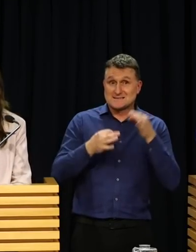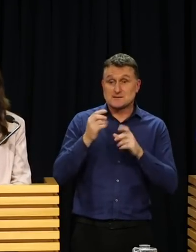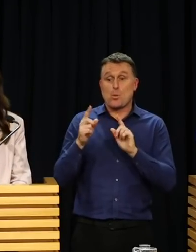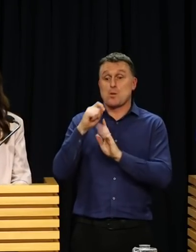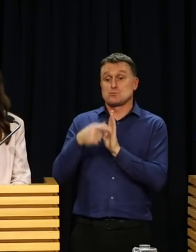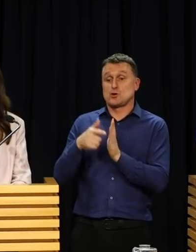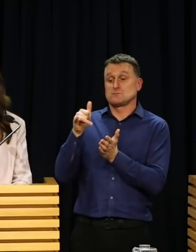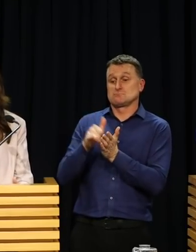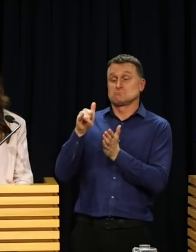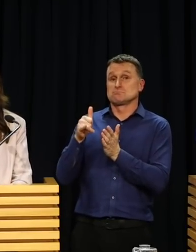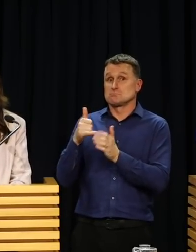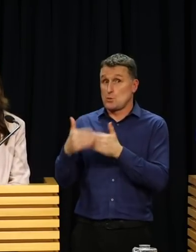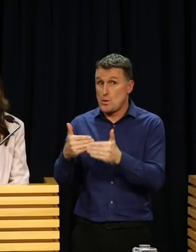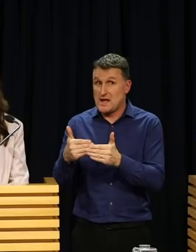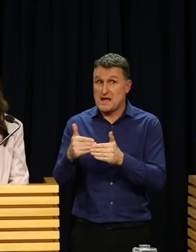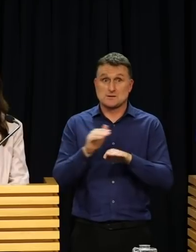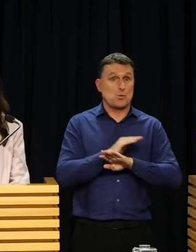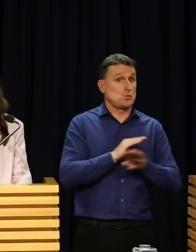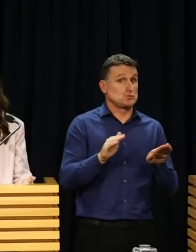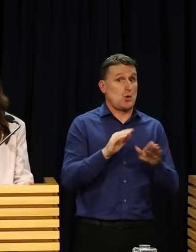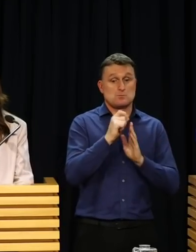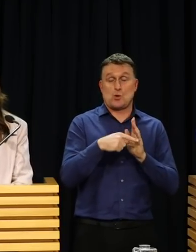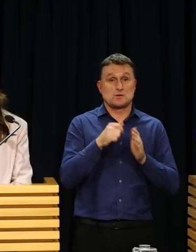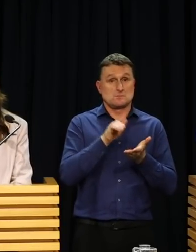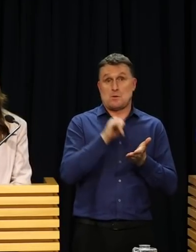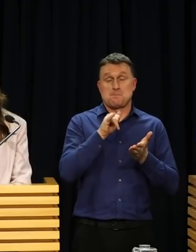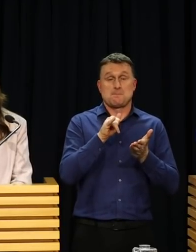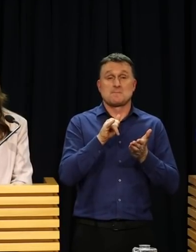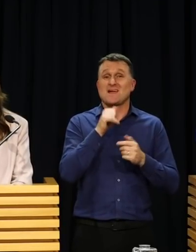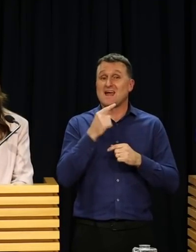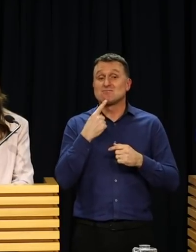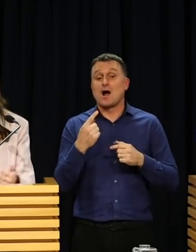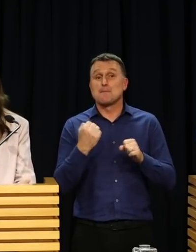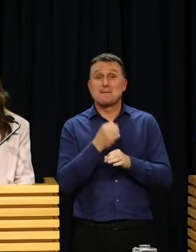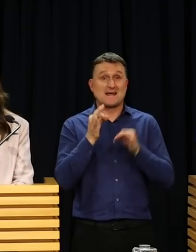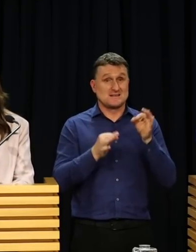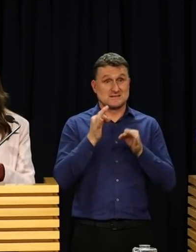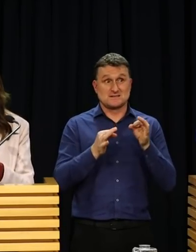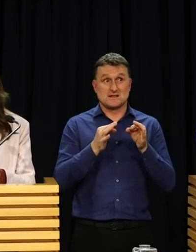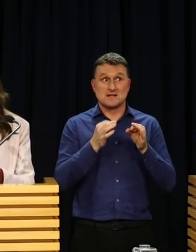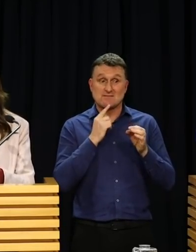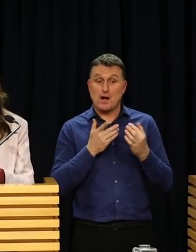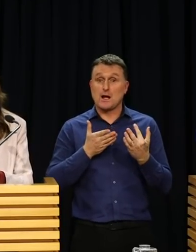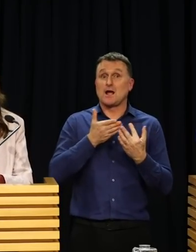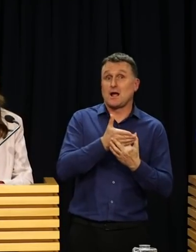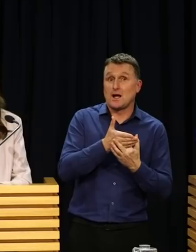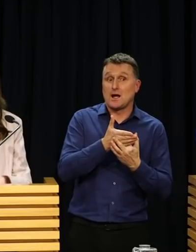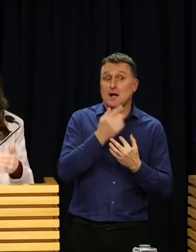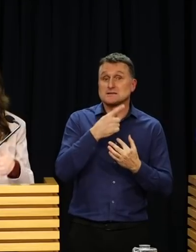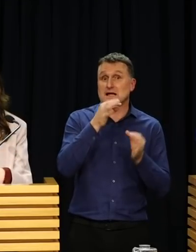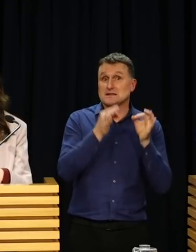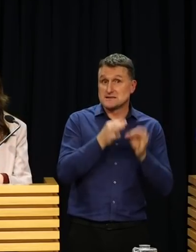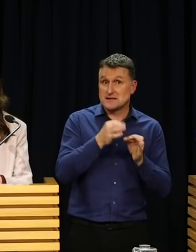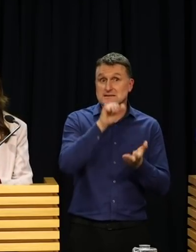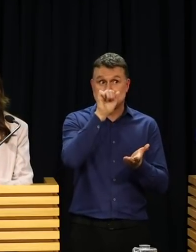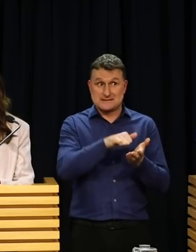ahead. I think if I were to ever do that on, you know, some projects, it would be seen to be wrong if I intervened in that way. So as